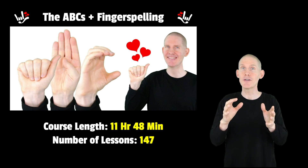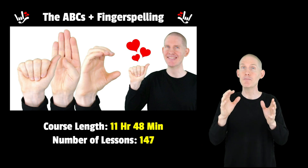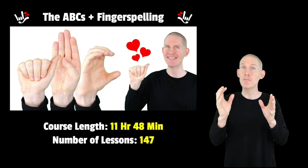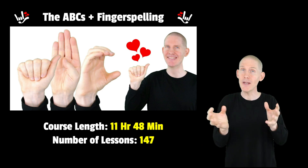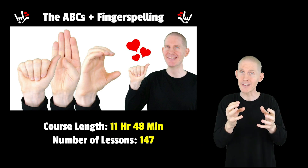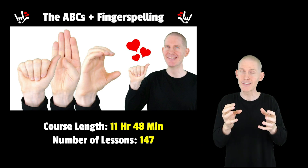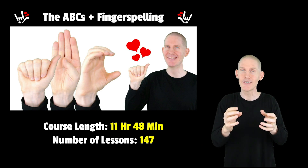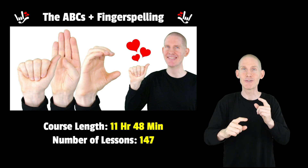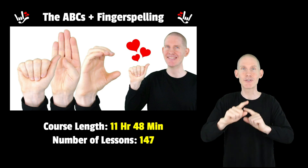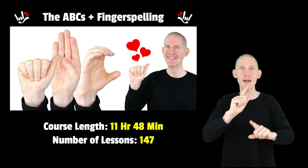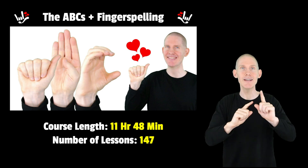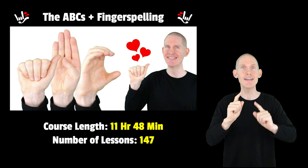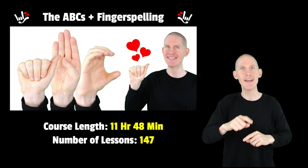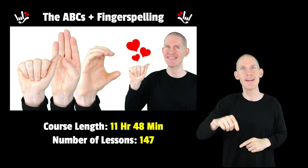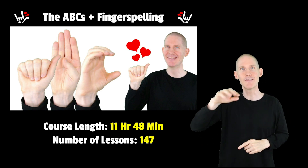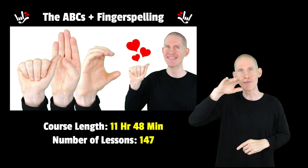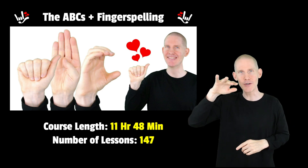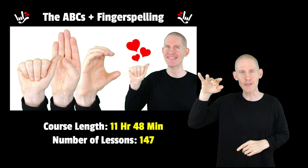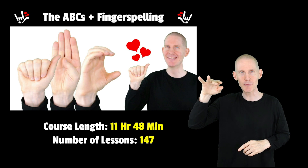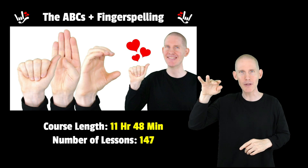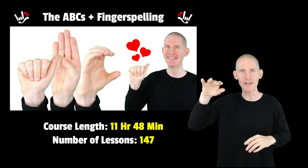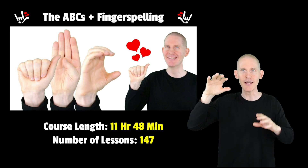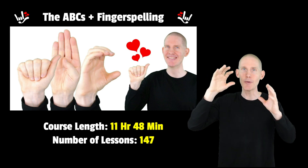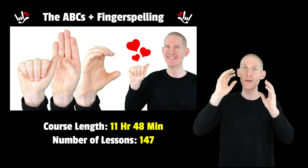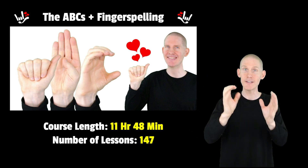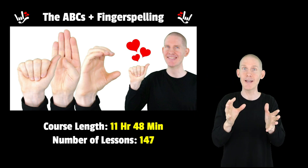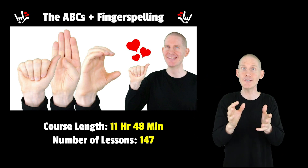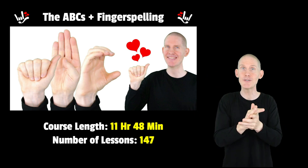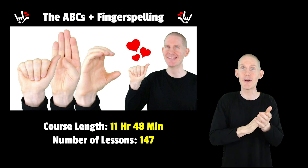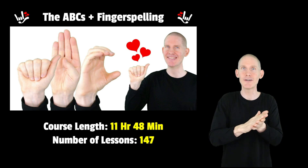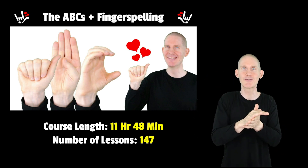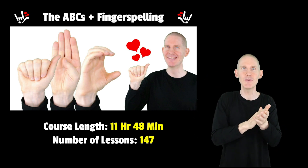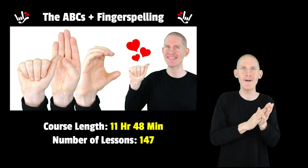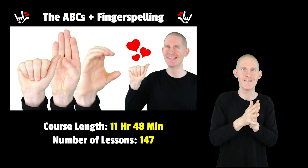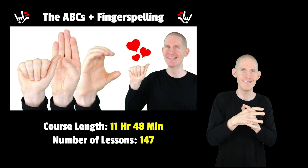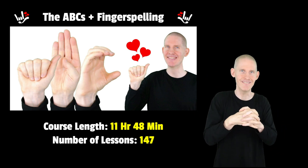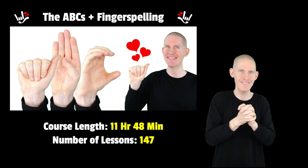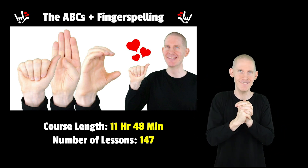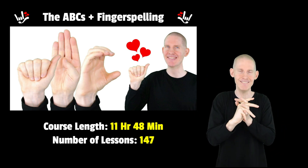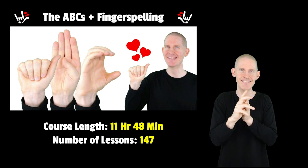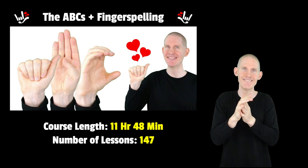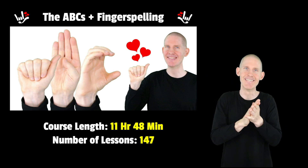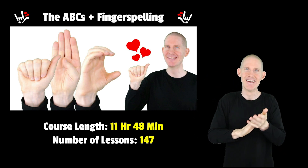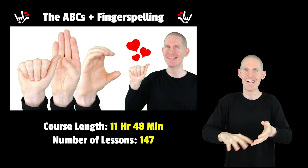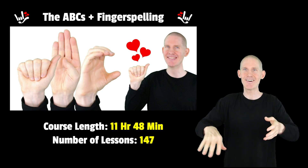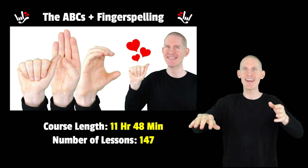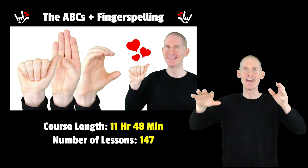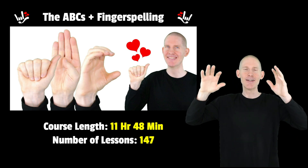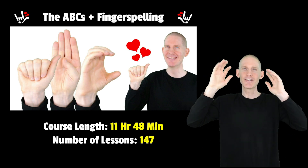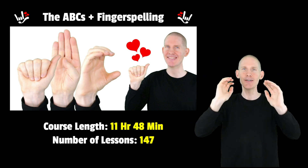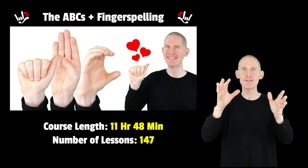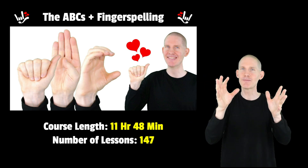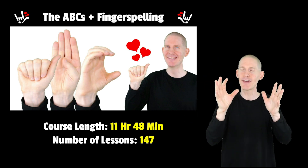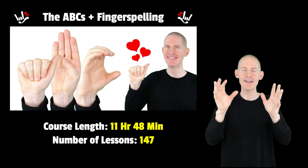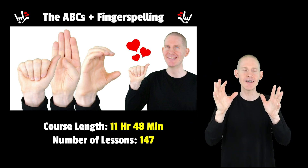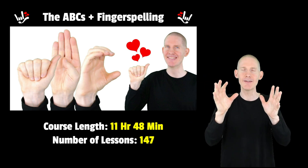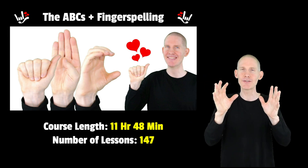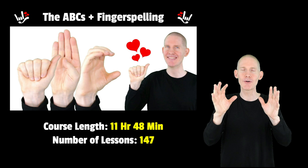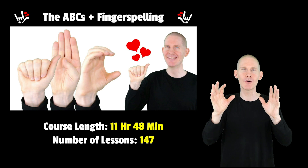can mix signing and fingerspelling, and we're going to test you on it as well. Okay, tons of content in this course.